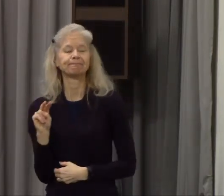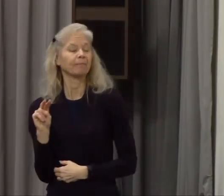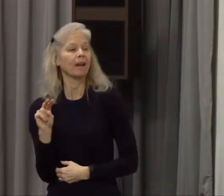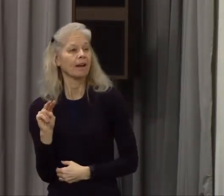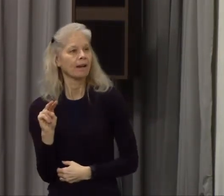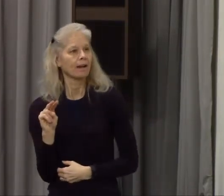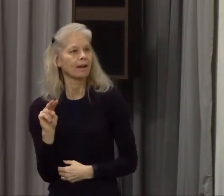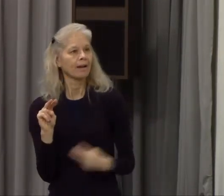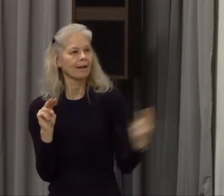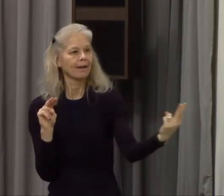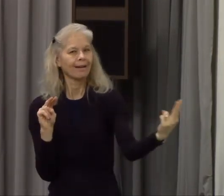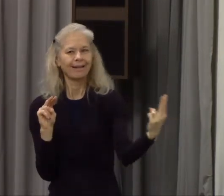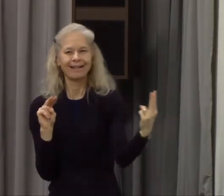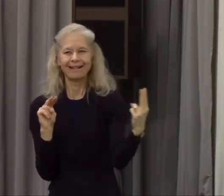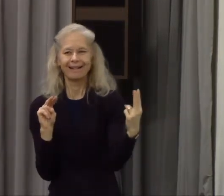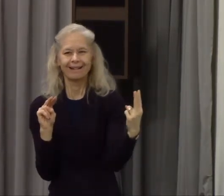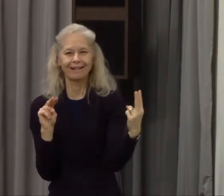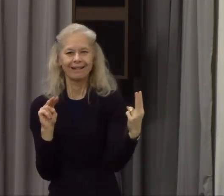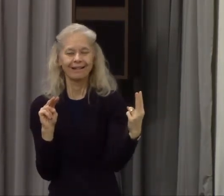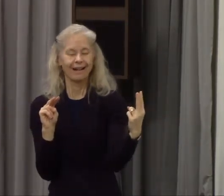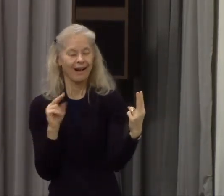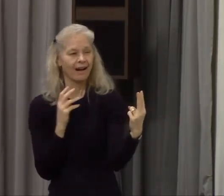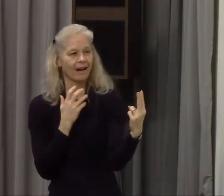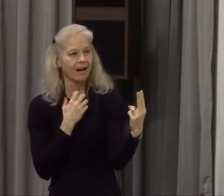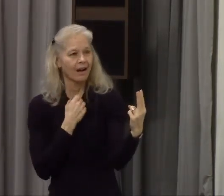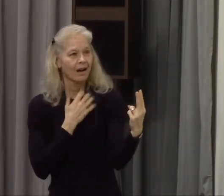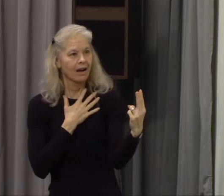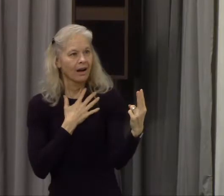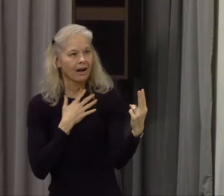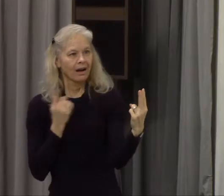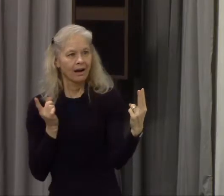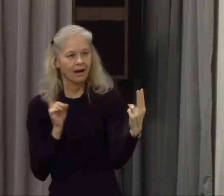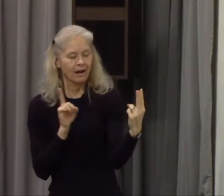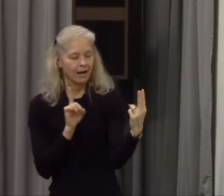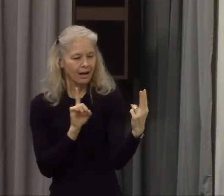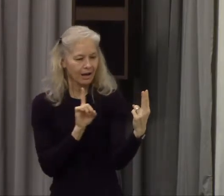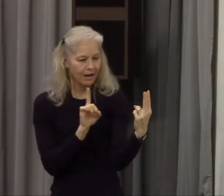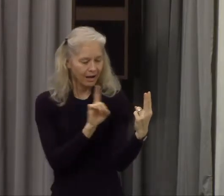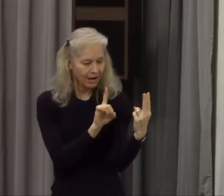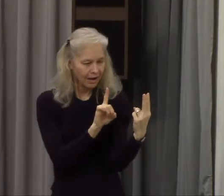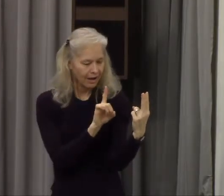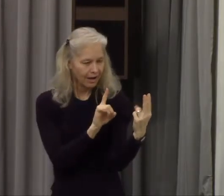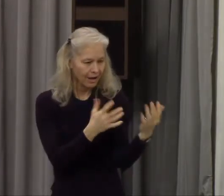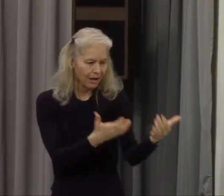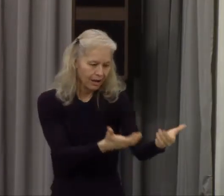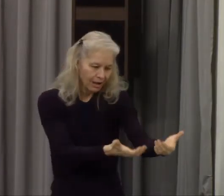And he takes the Savior of the world. He takes God incarnate